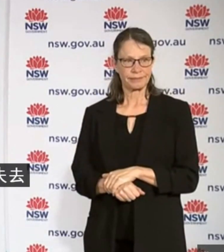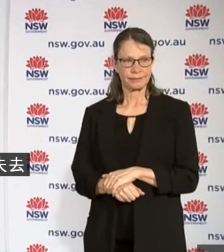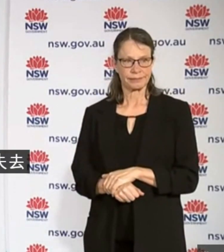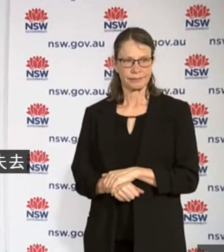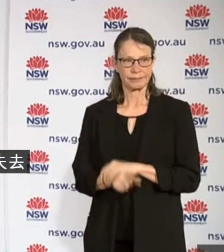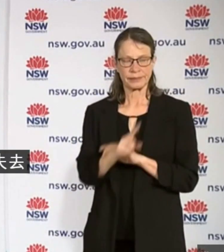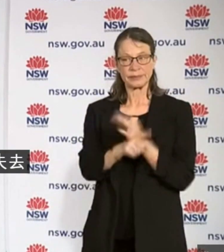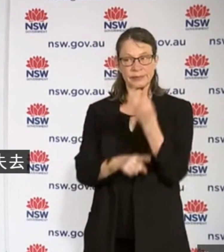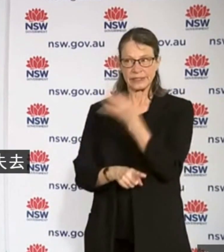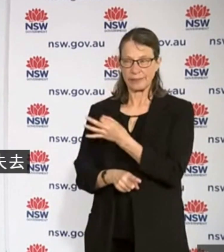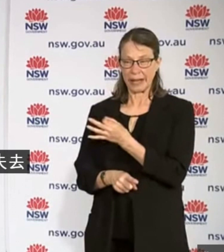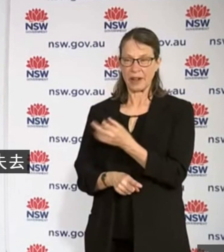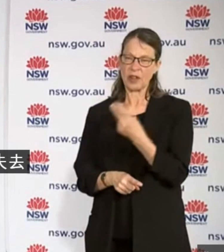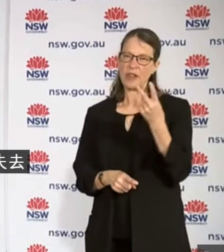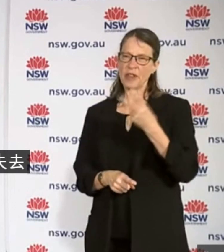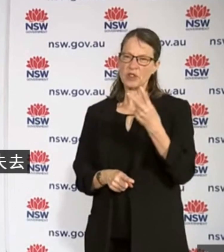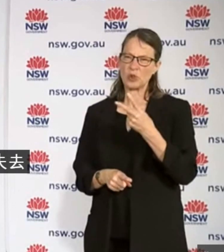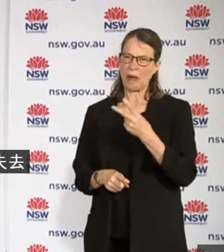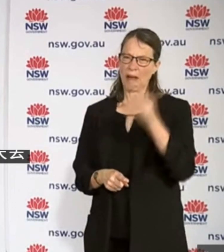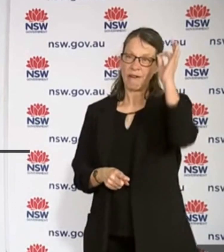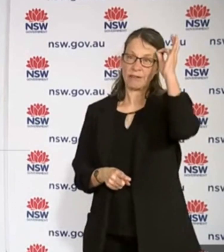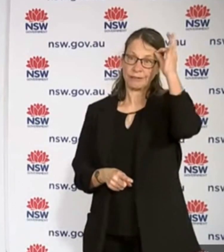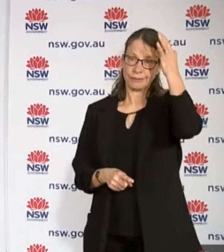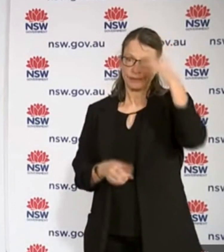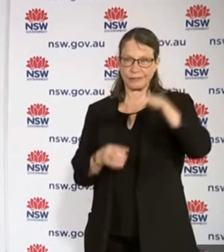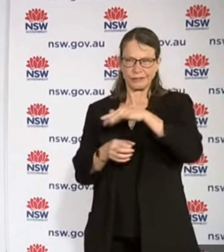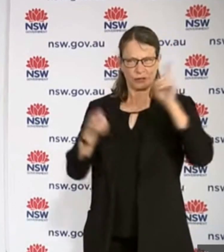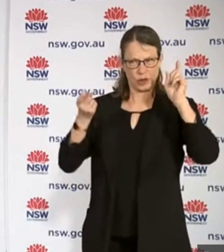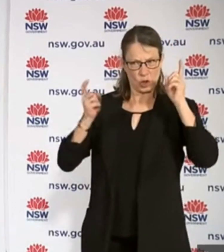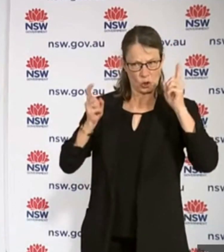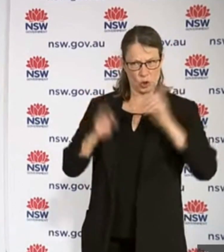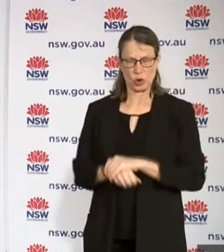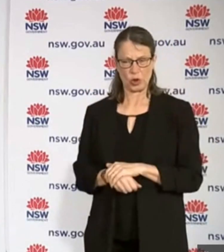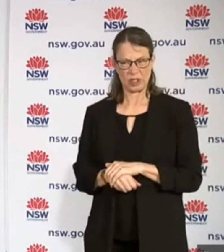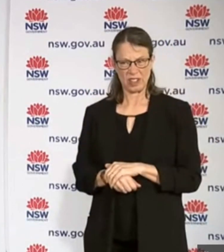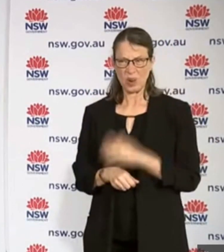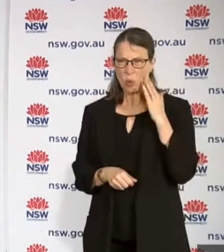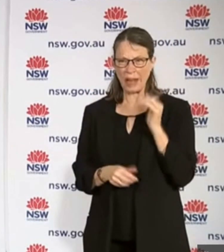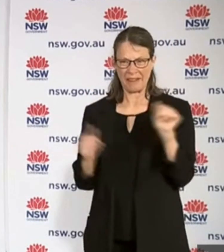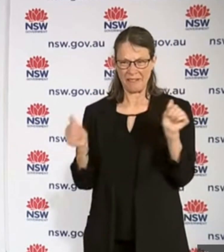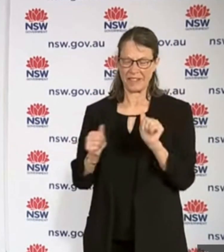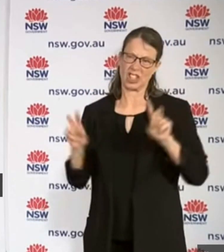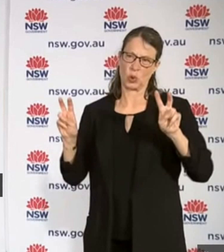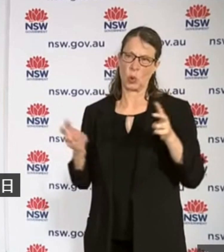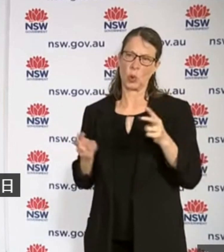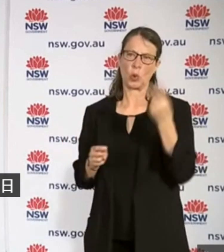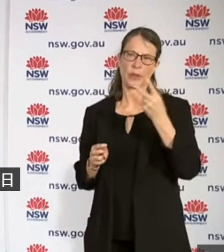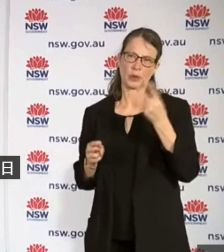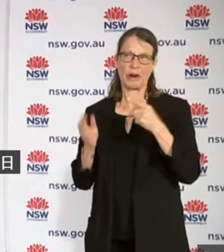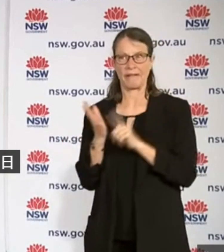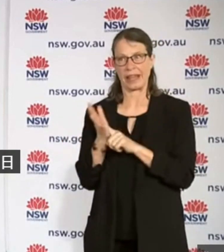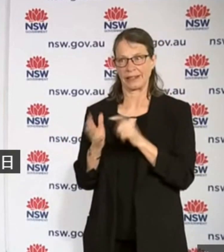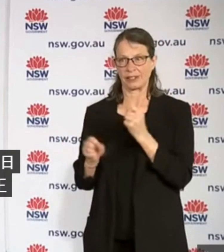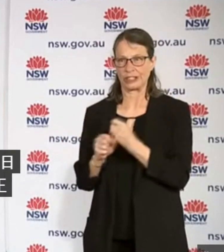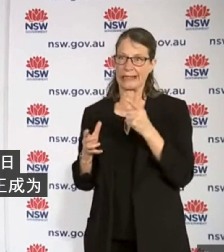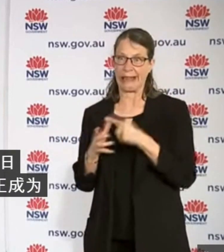that status as the 12 LGAs of concern? Well, obviously, that is all of that extinguishes on the 11th of October. So the 11th of October is the